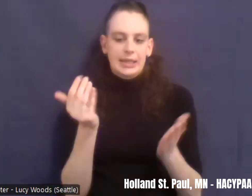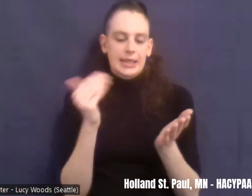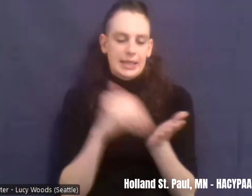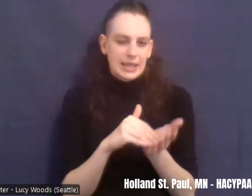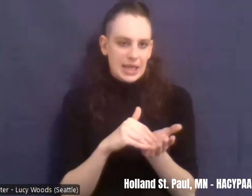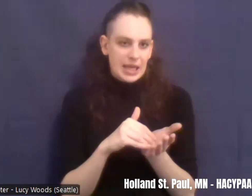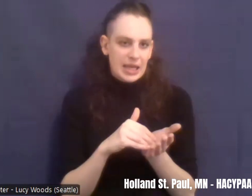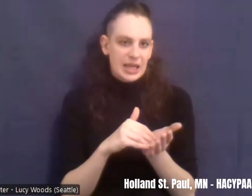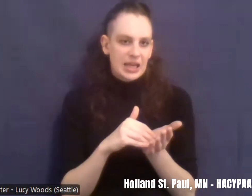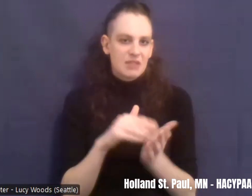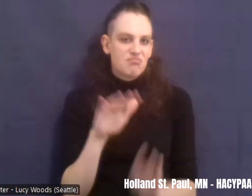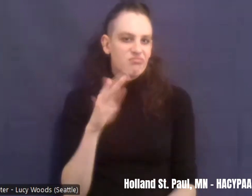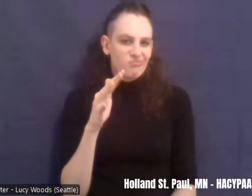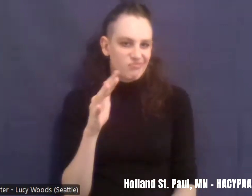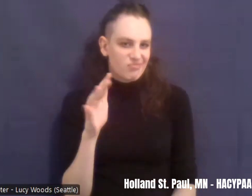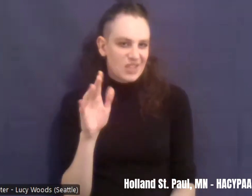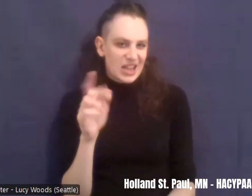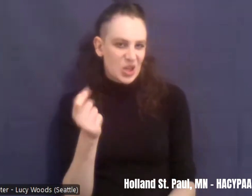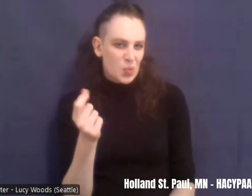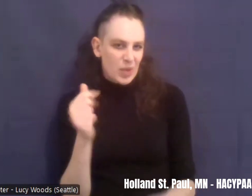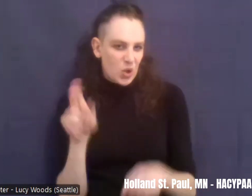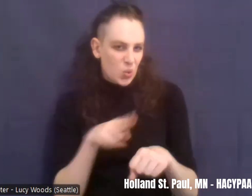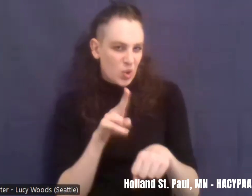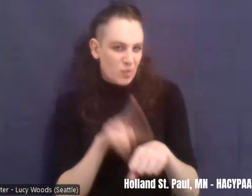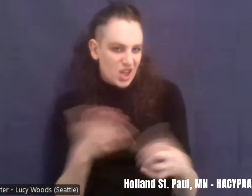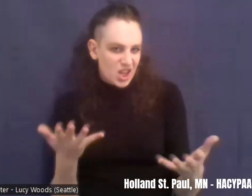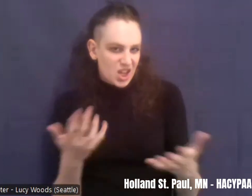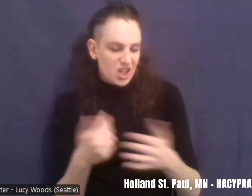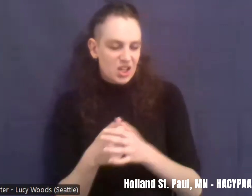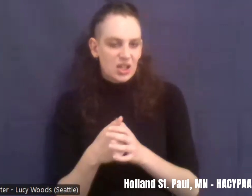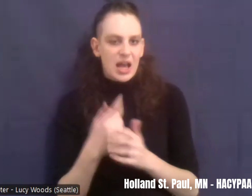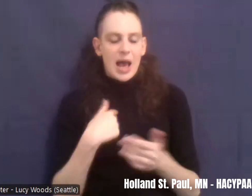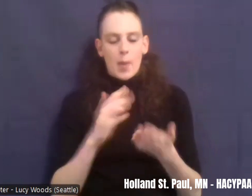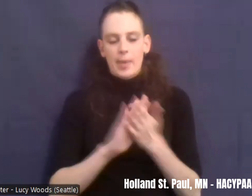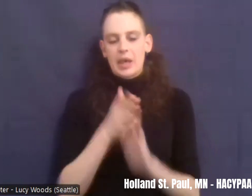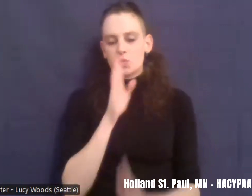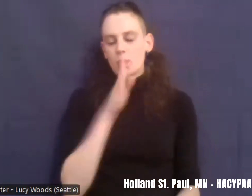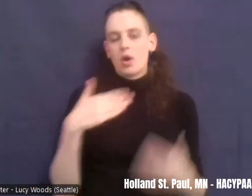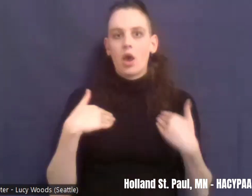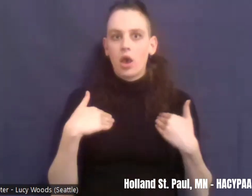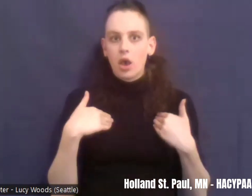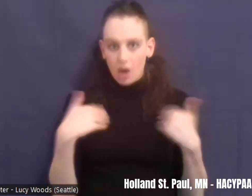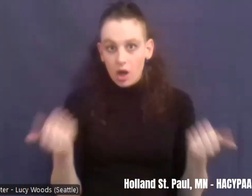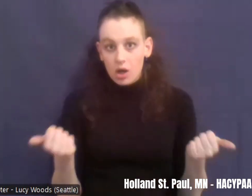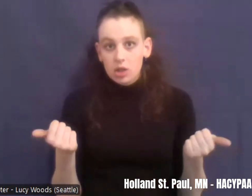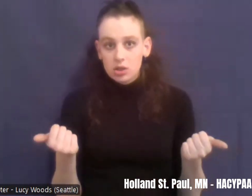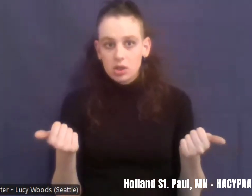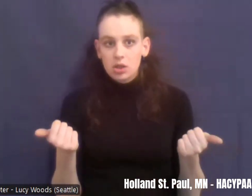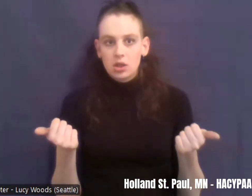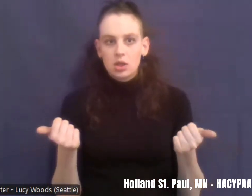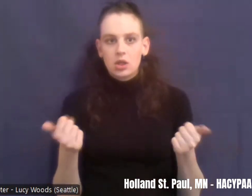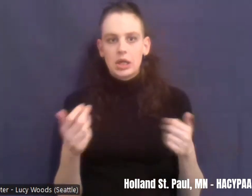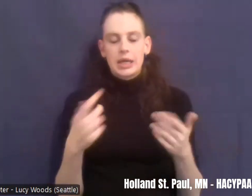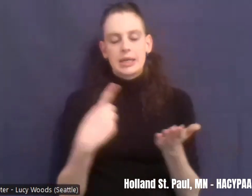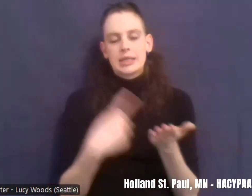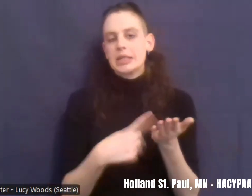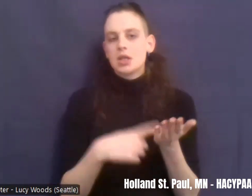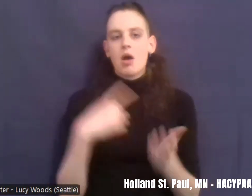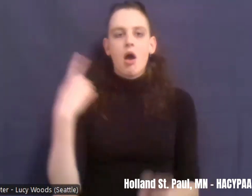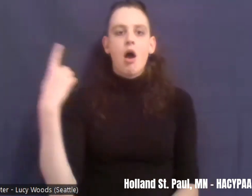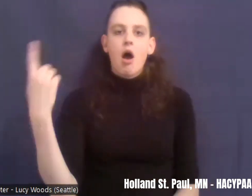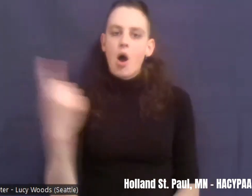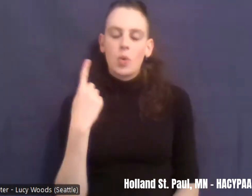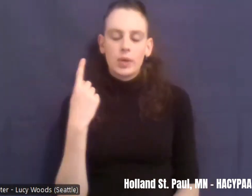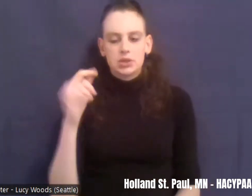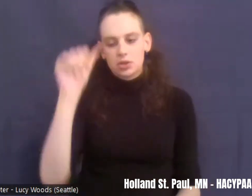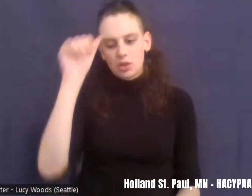even somewhat normally, because like I got sober so young, and they talk about like how you're always like I was just drilled into my